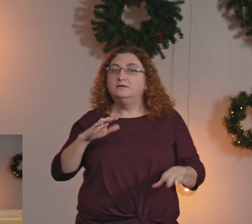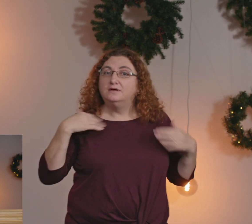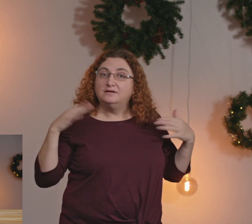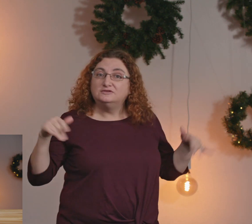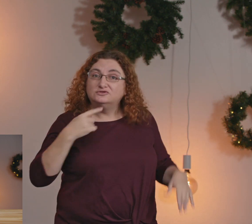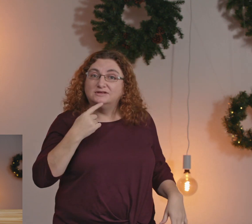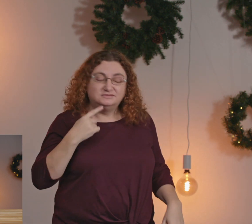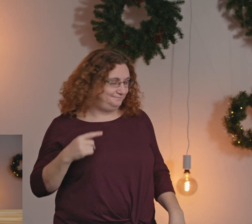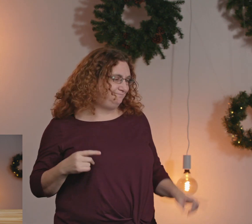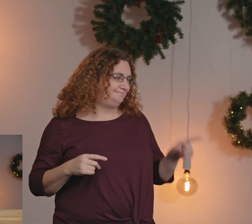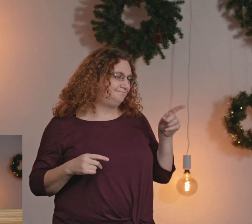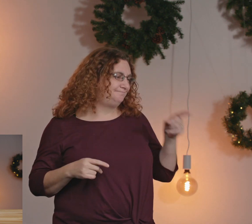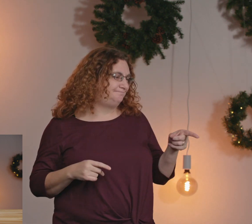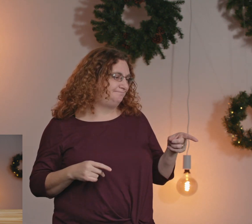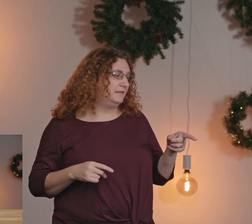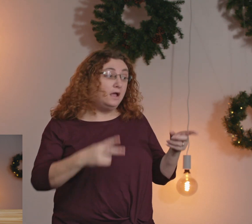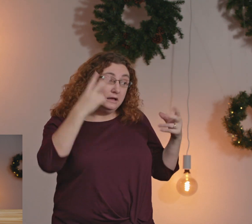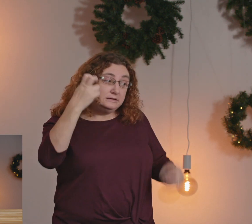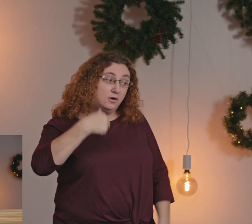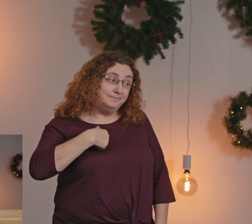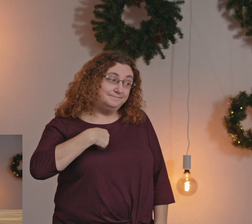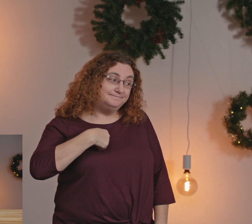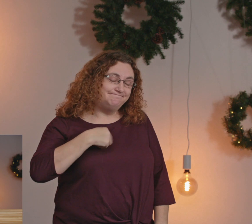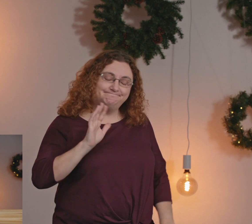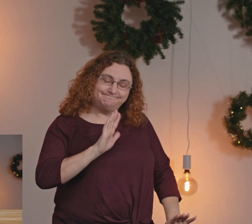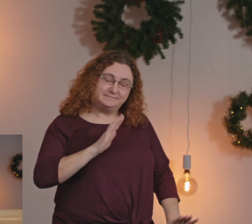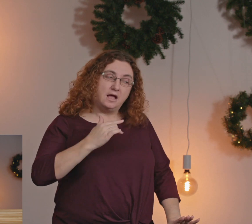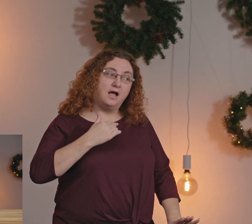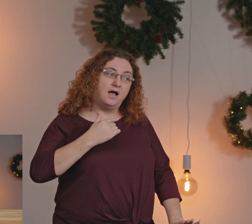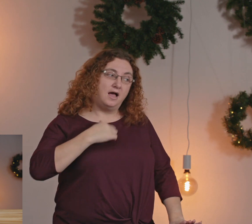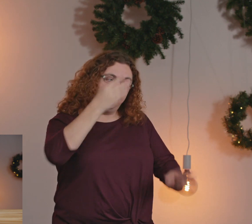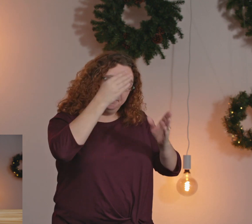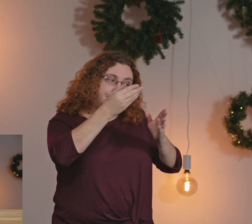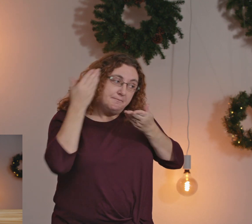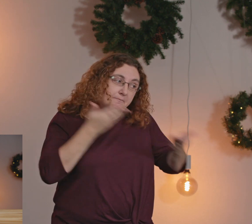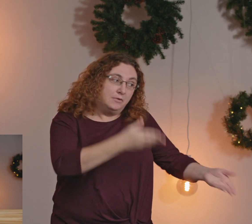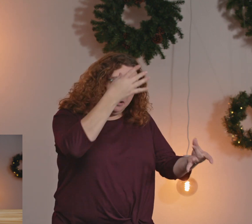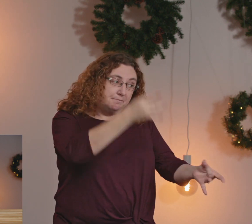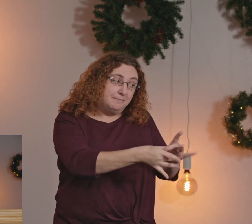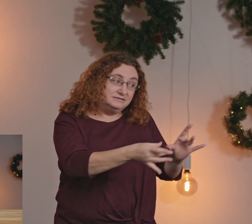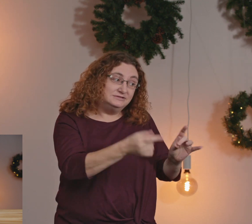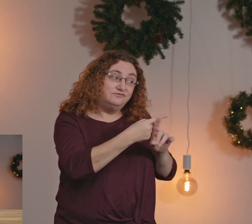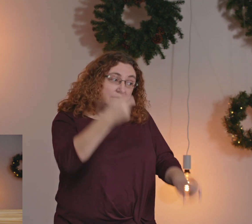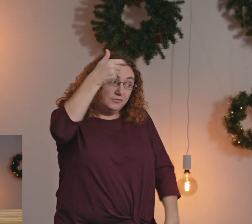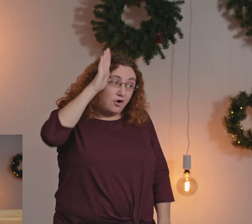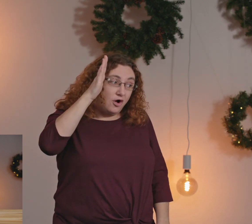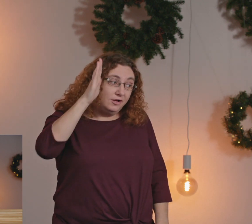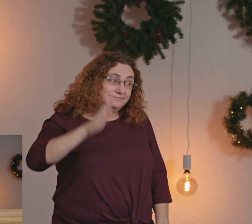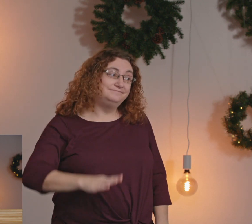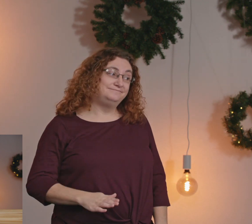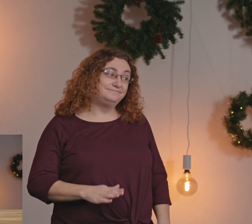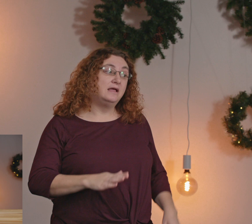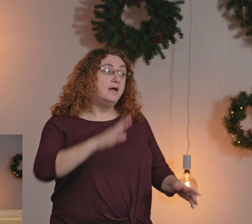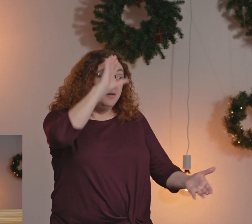that you shouldn't doubt him, because he stands in the presence of God, and he's been sent to give him this message. And so